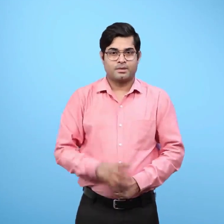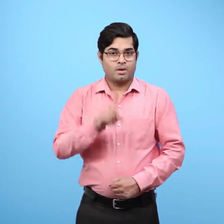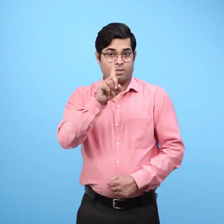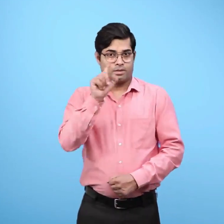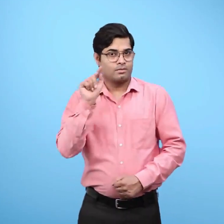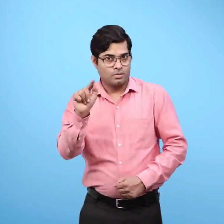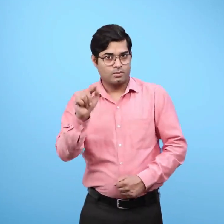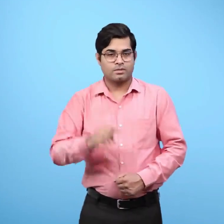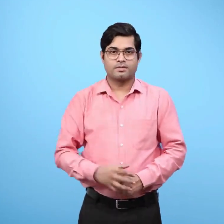1.